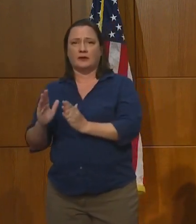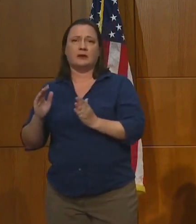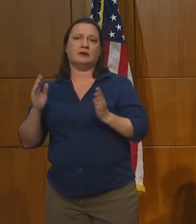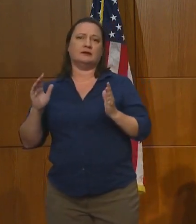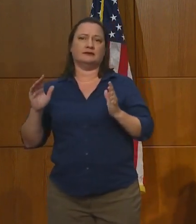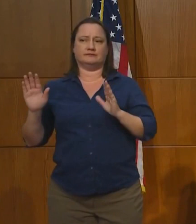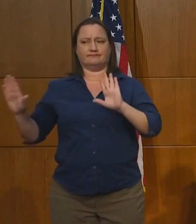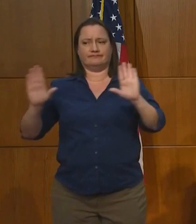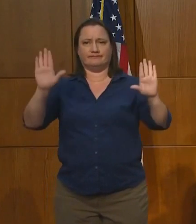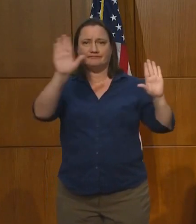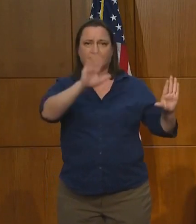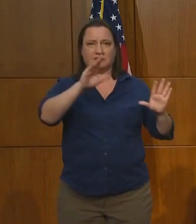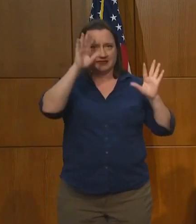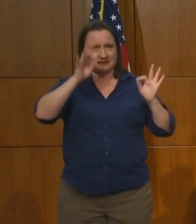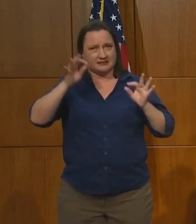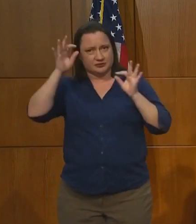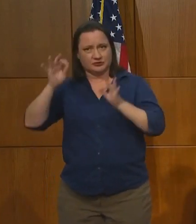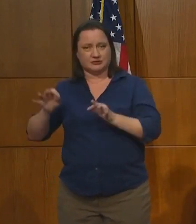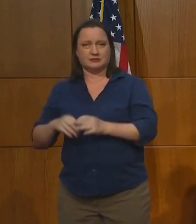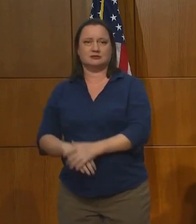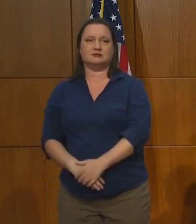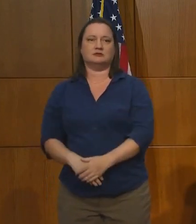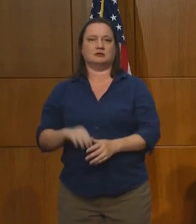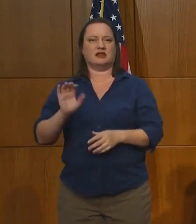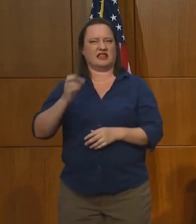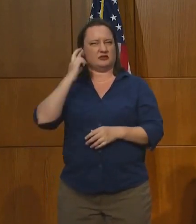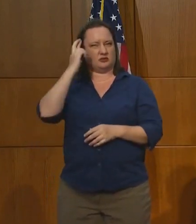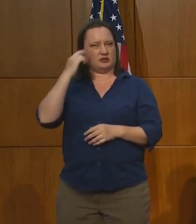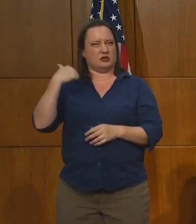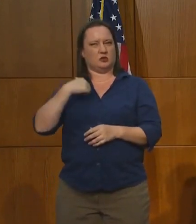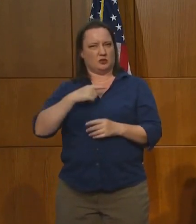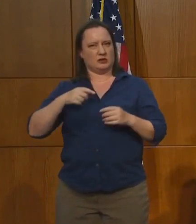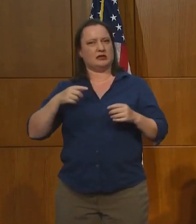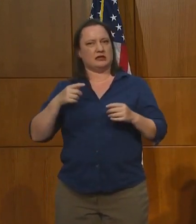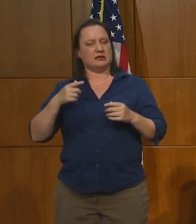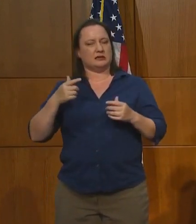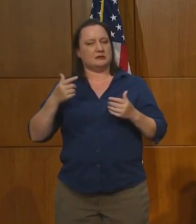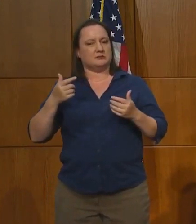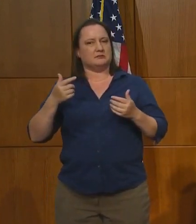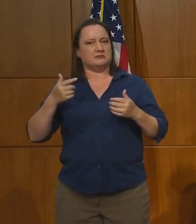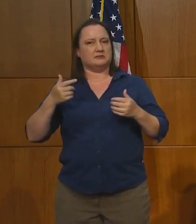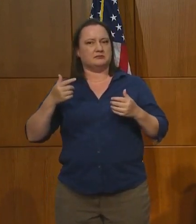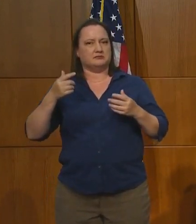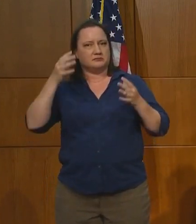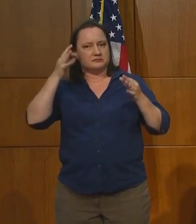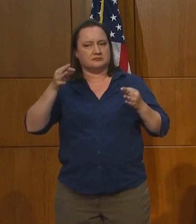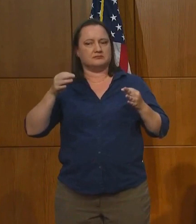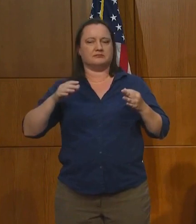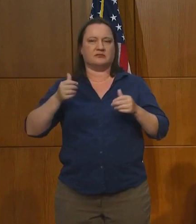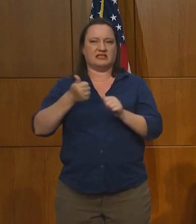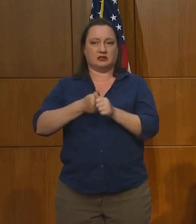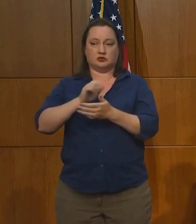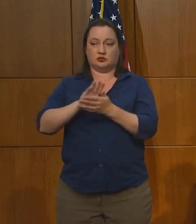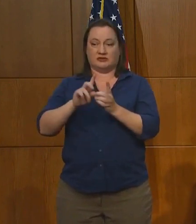of them are very small. So that's why we have allowed the school districts to submit their